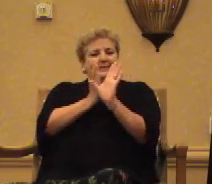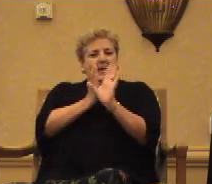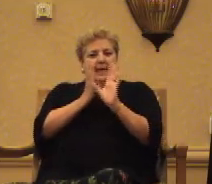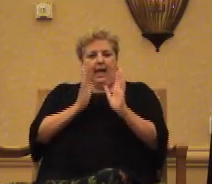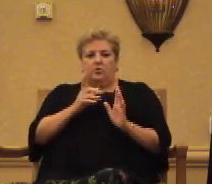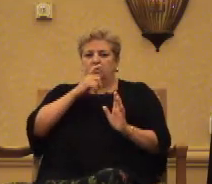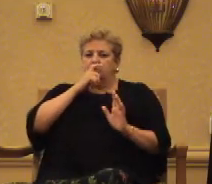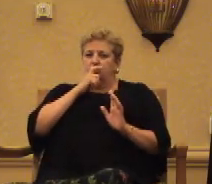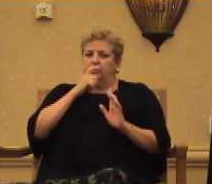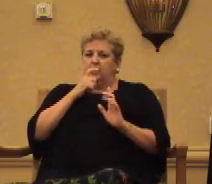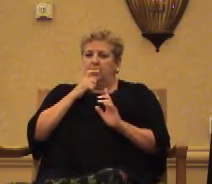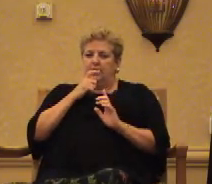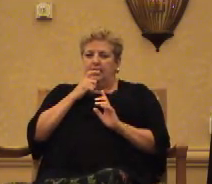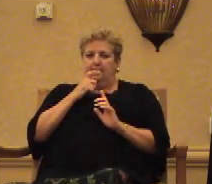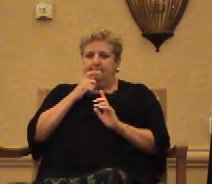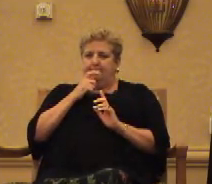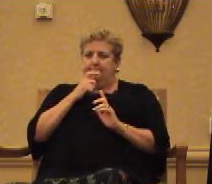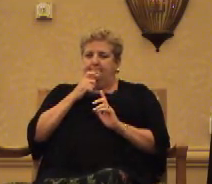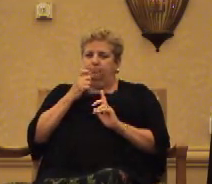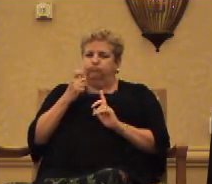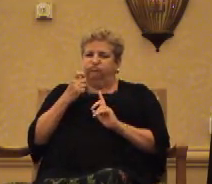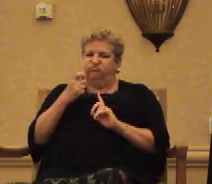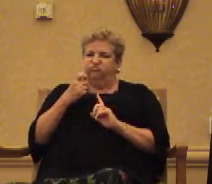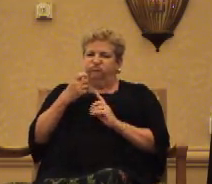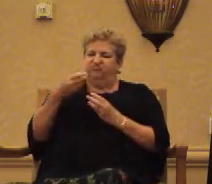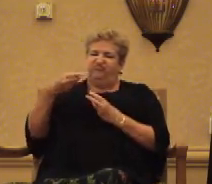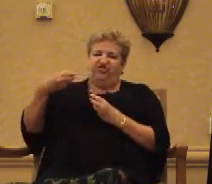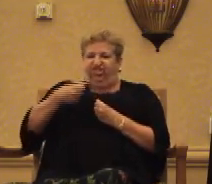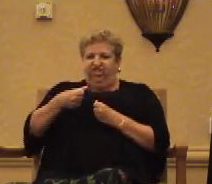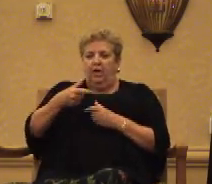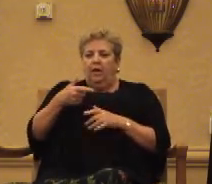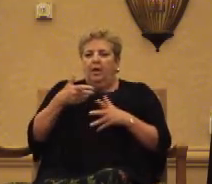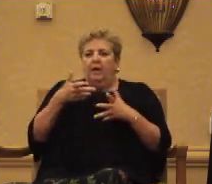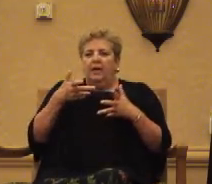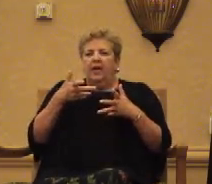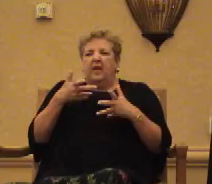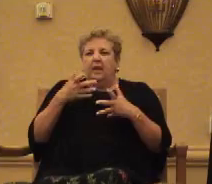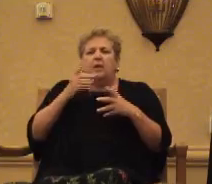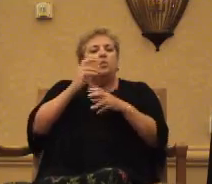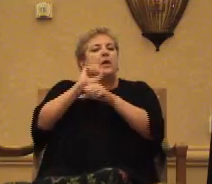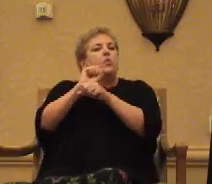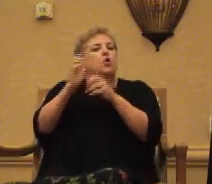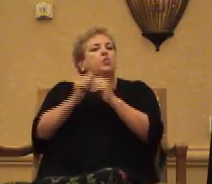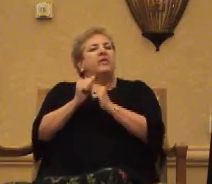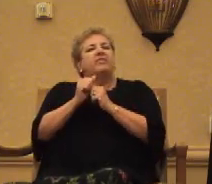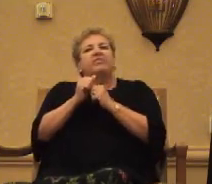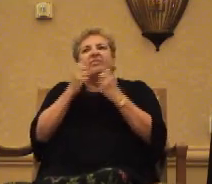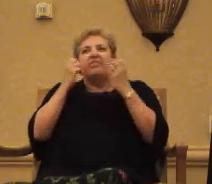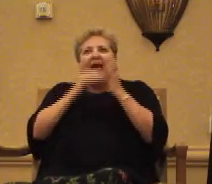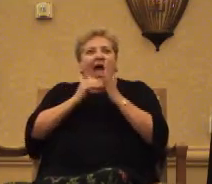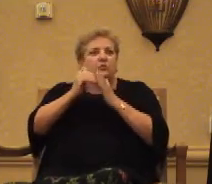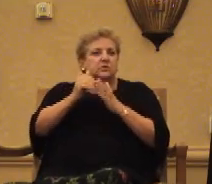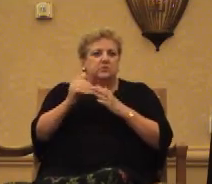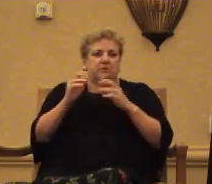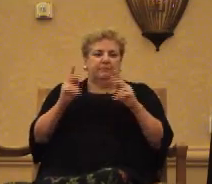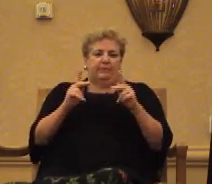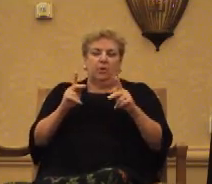when he worked with hundreds, maybe thousands of us actually. And he said the reason that a lot of us never get